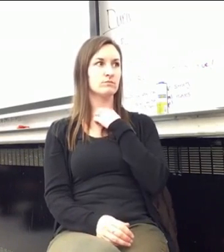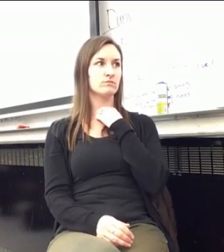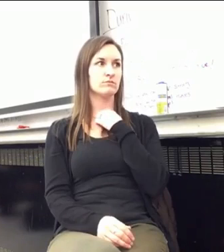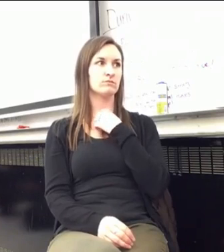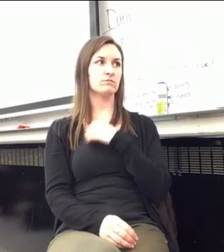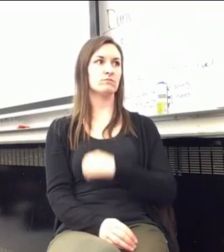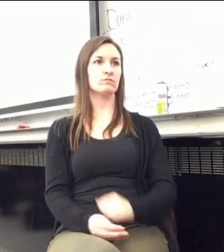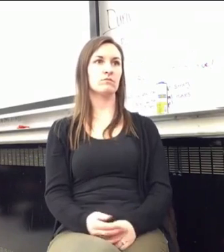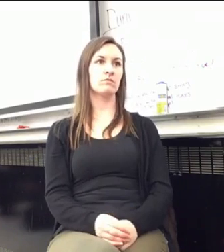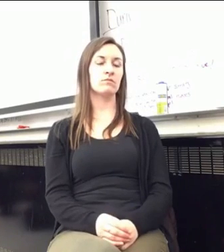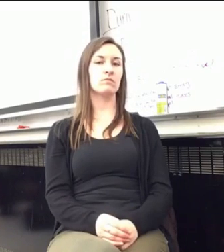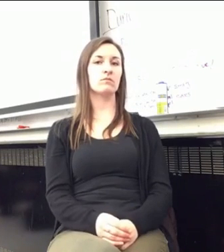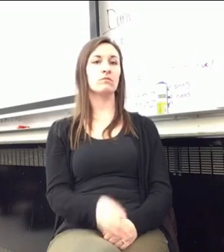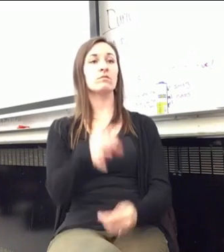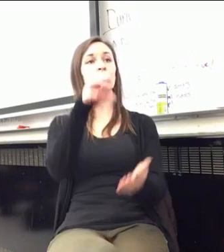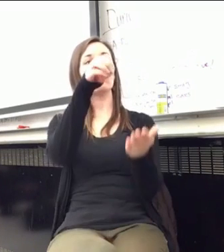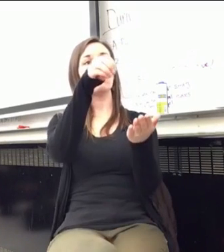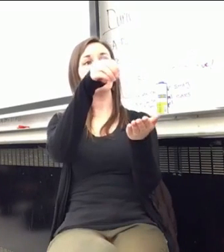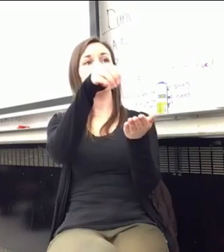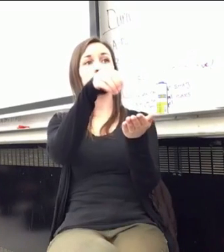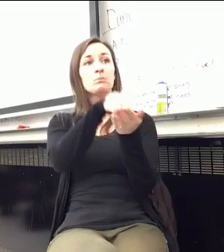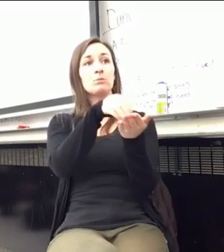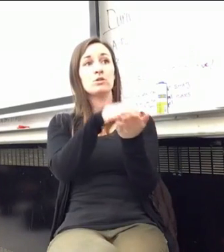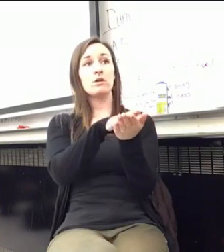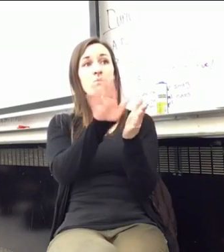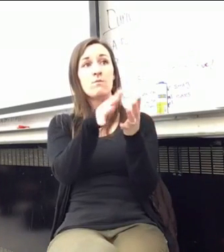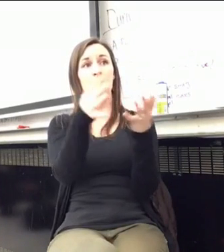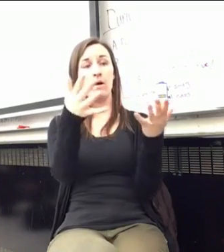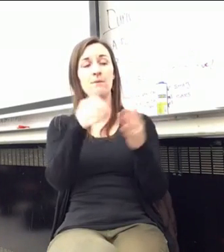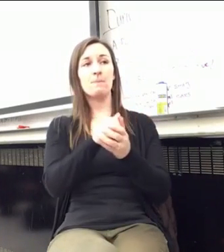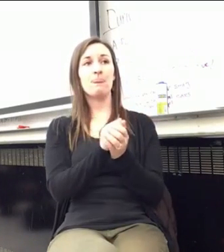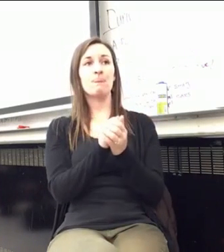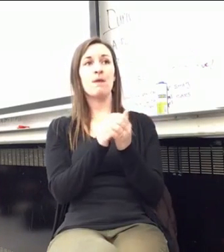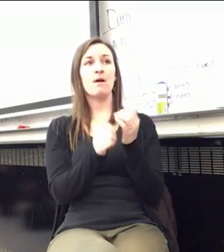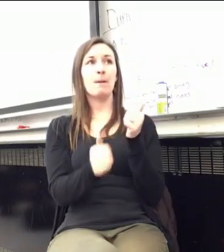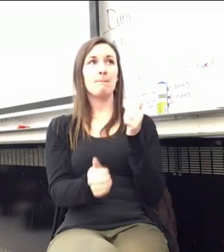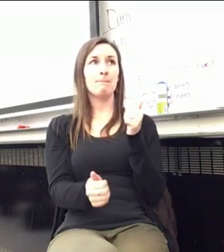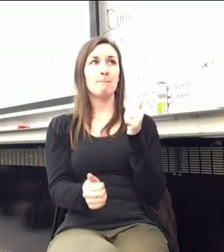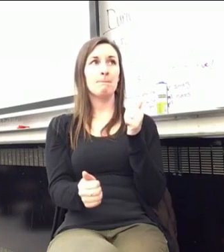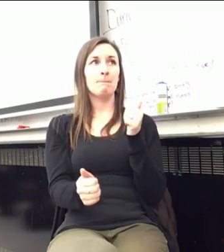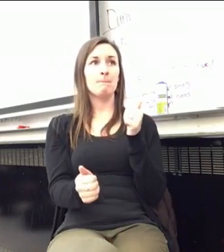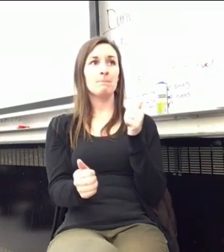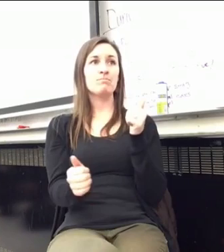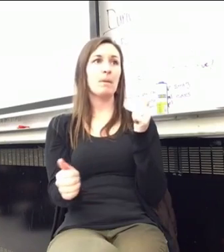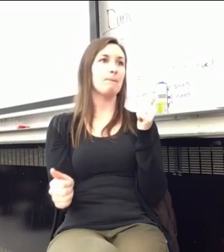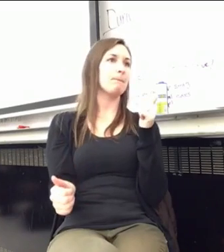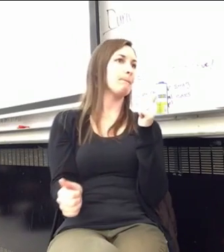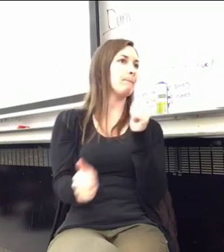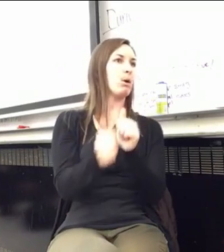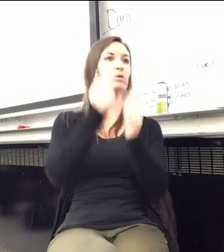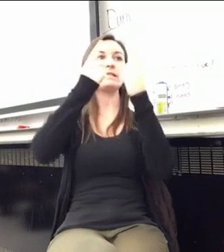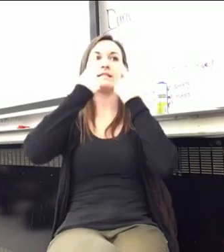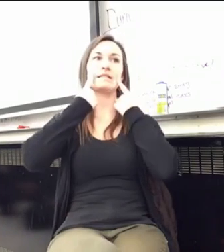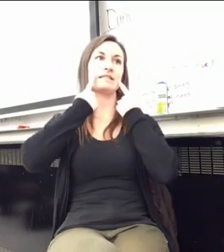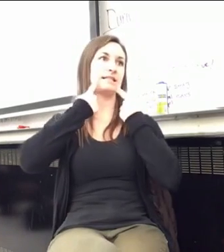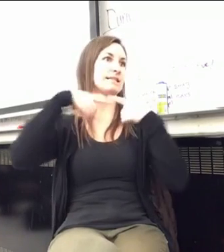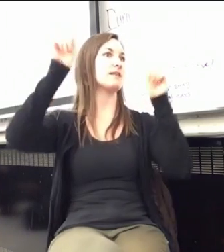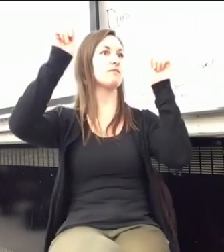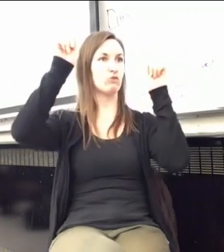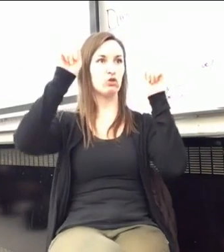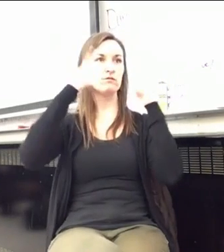if you will put next to the radical Republicans, most successful